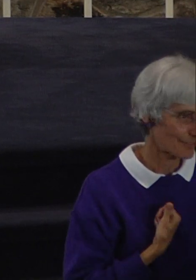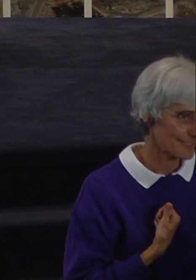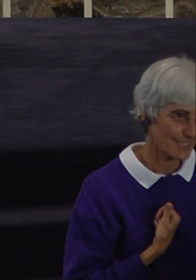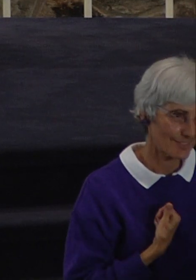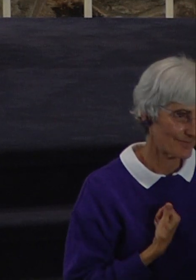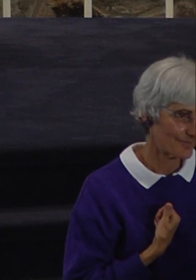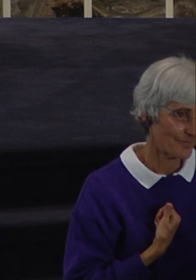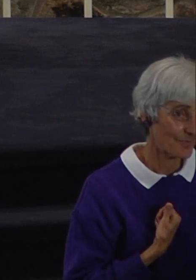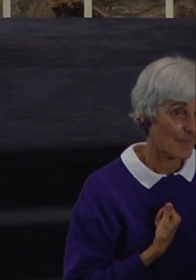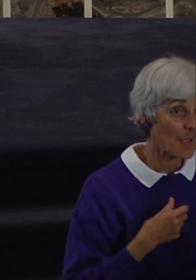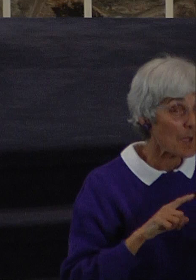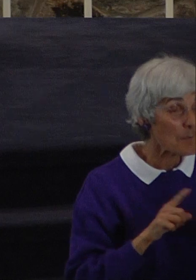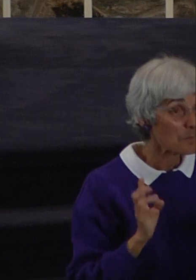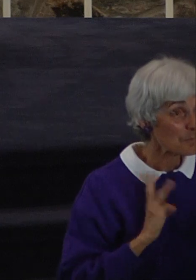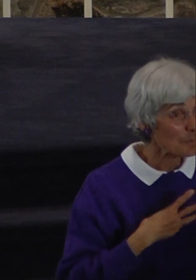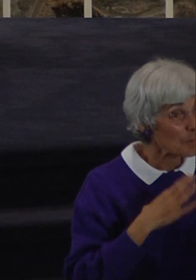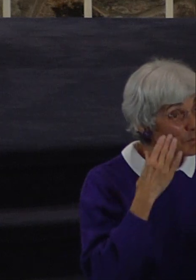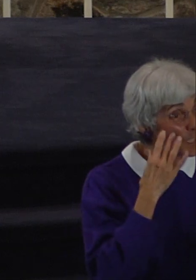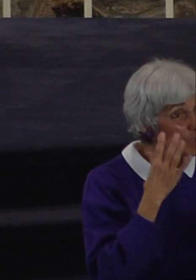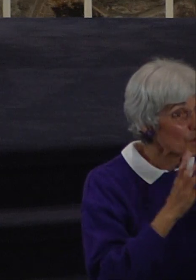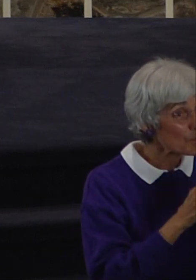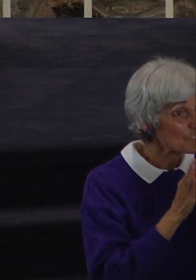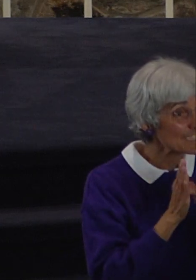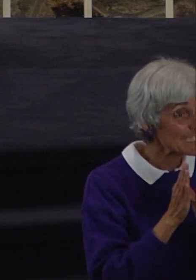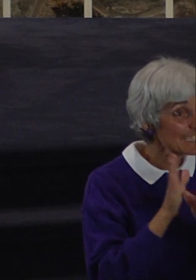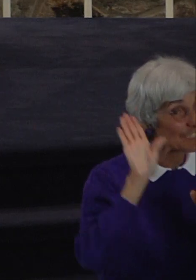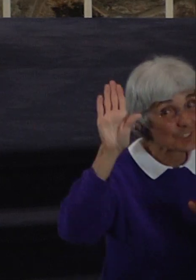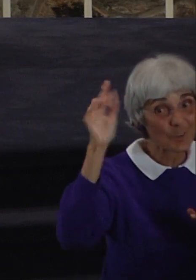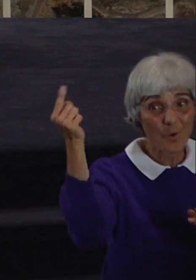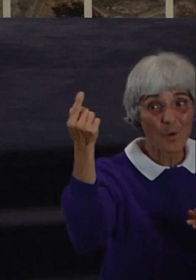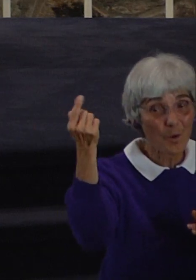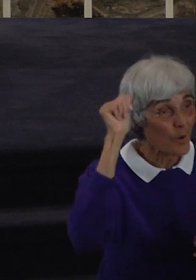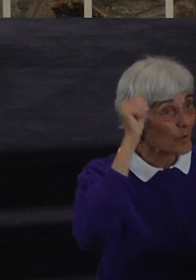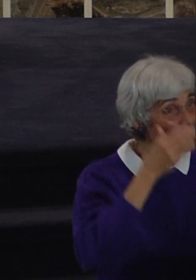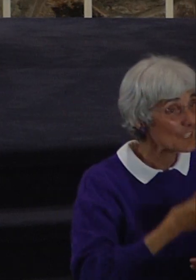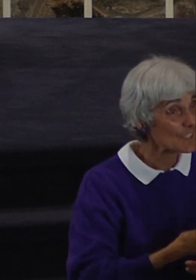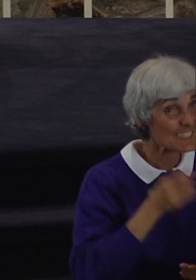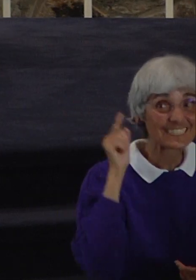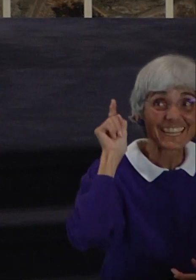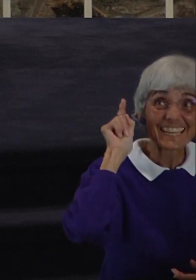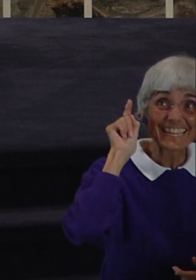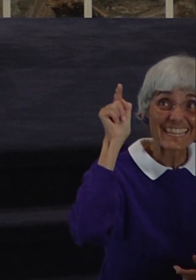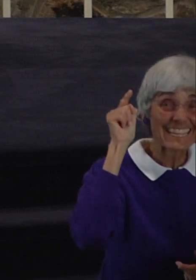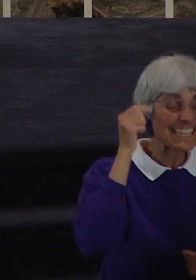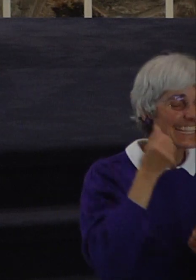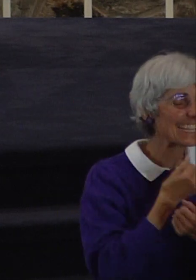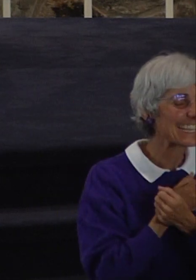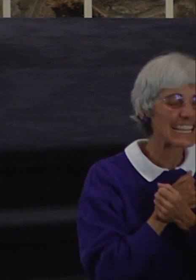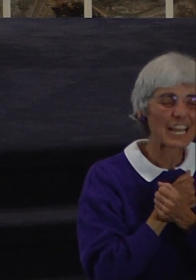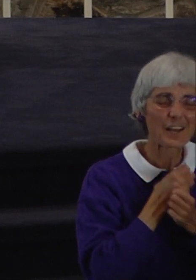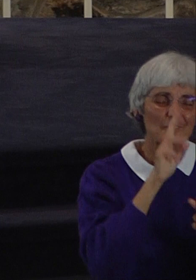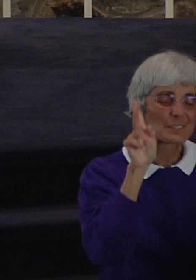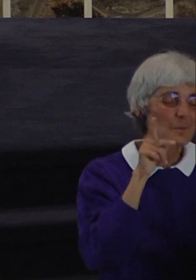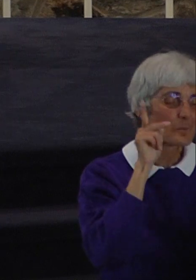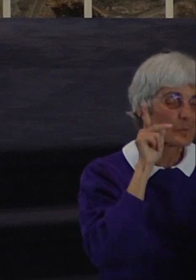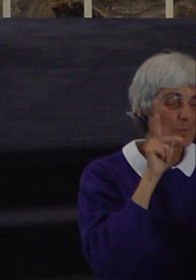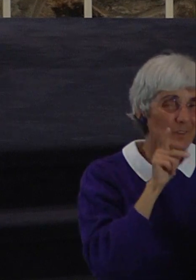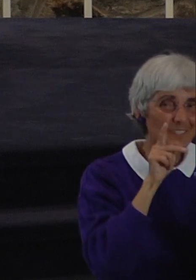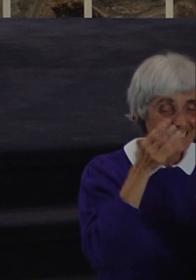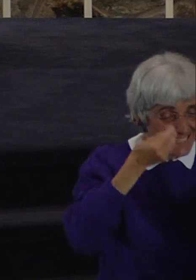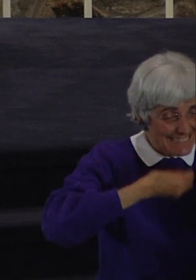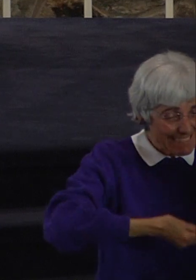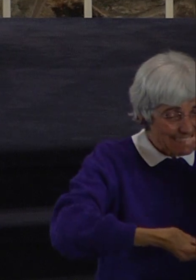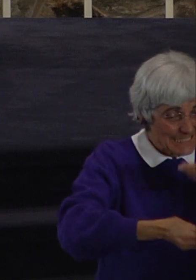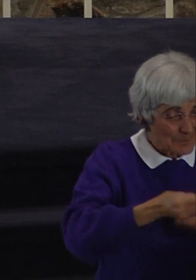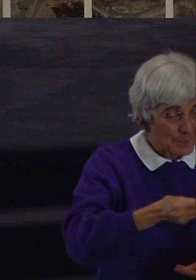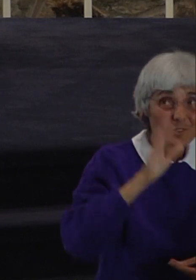But what you do know is that Jesus, your only begotten Son, that he loves perfectly, that he did lay down his life for